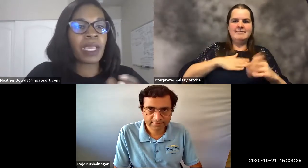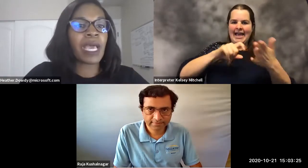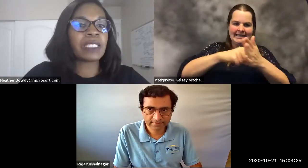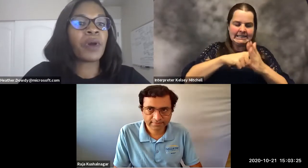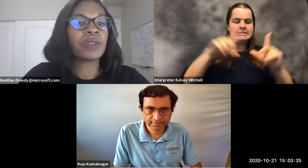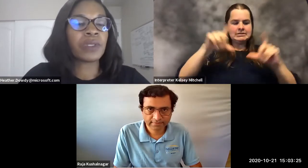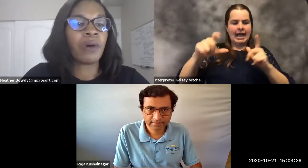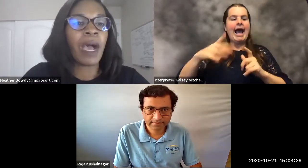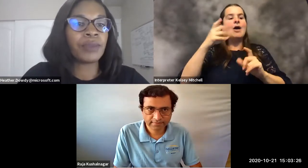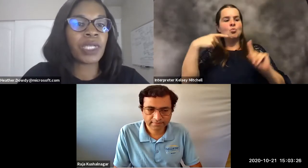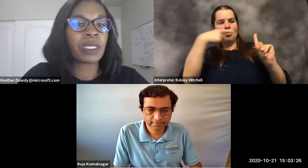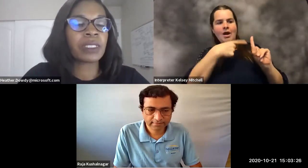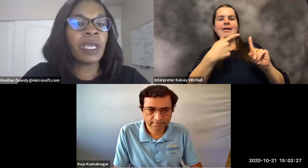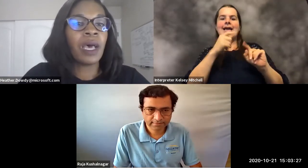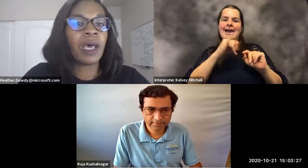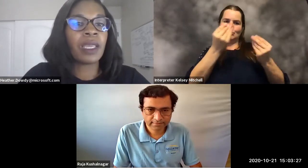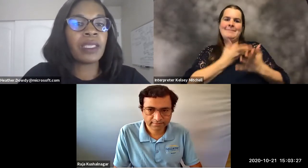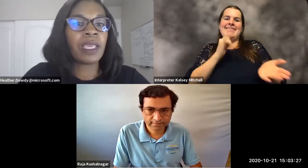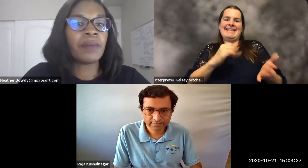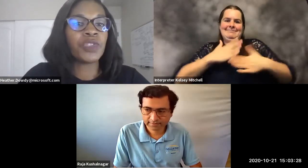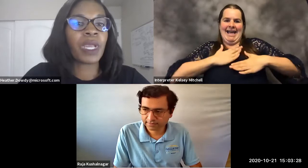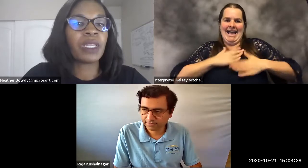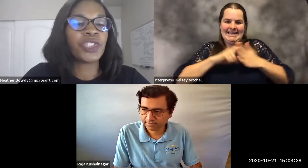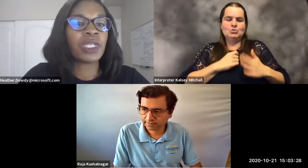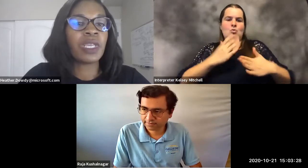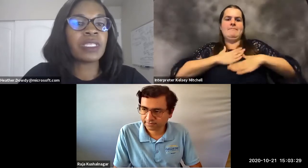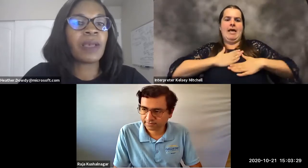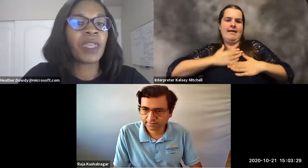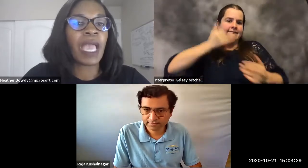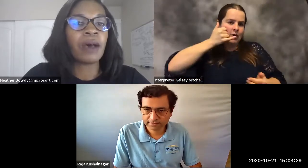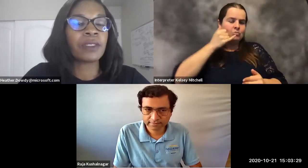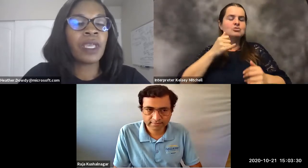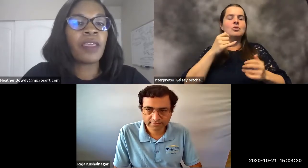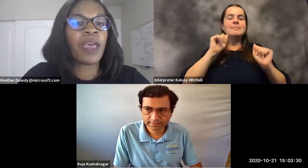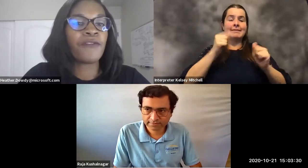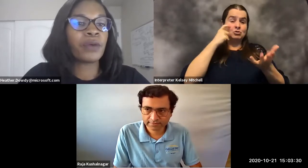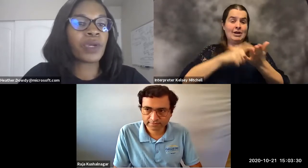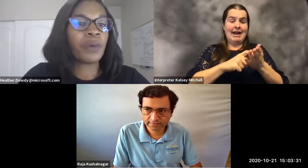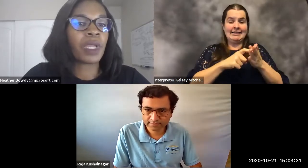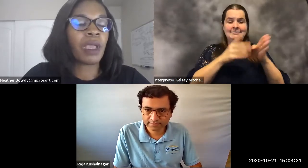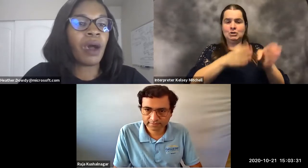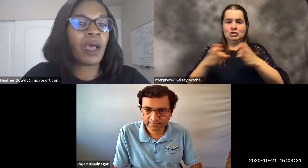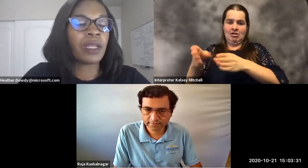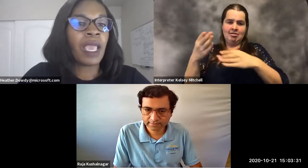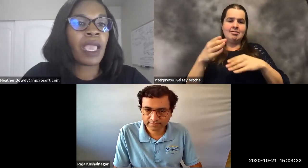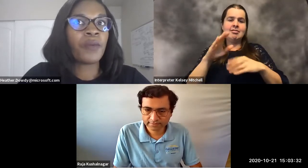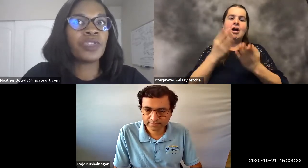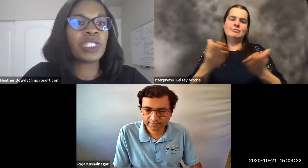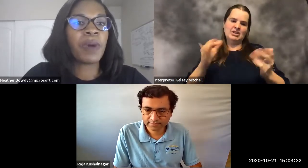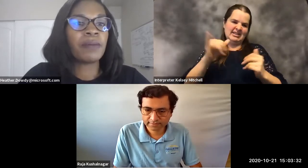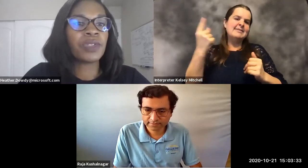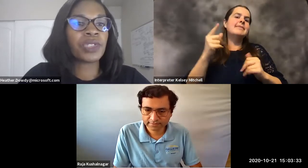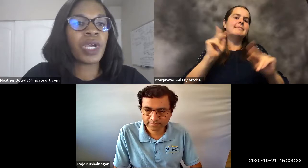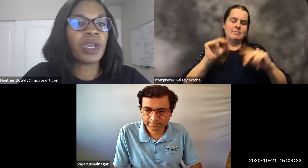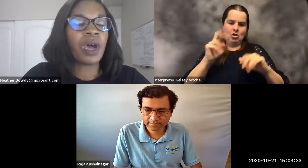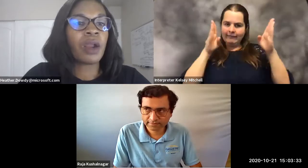to recognize personal objects in image recognition is something else that folks are working on. And we